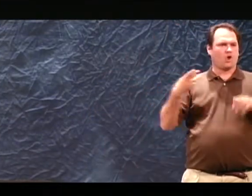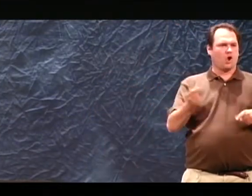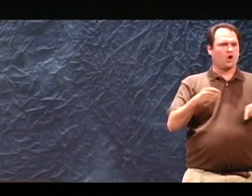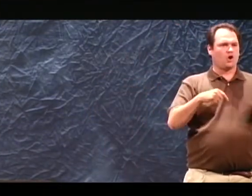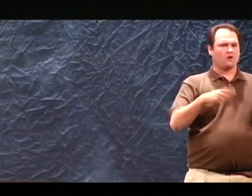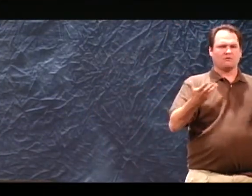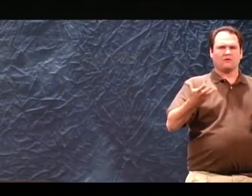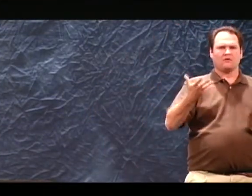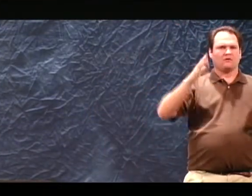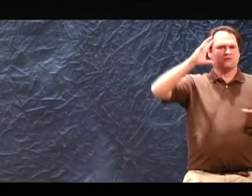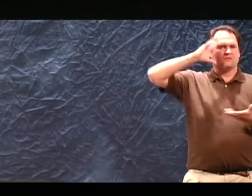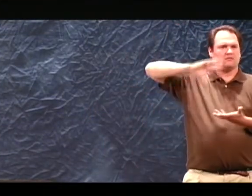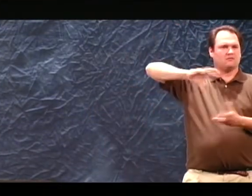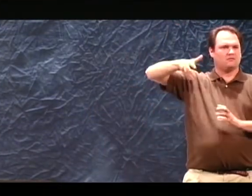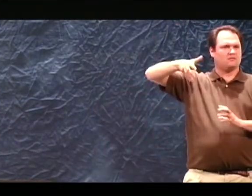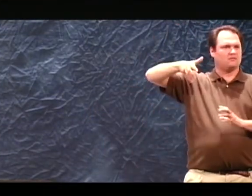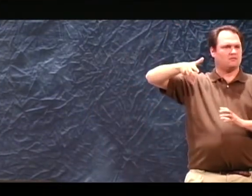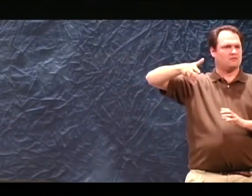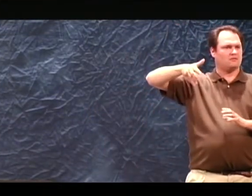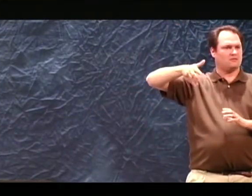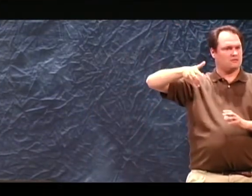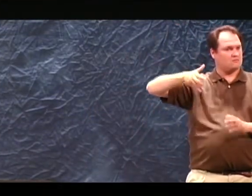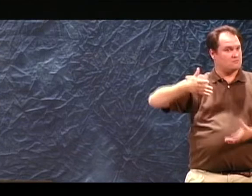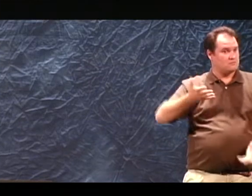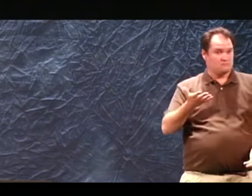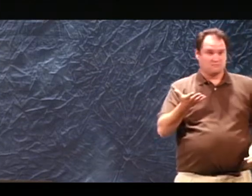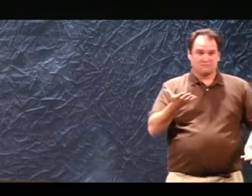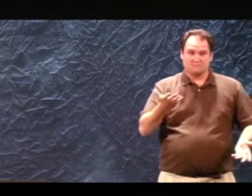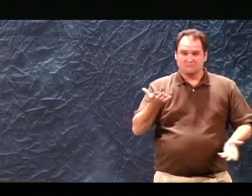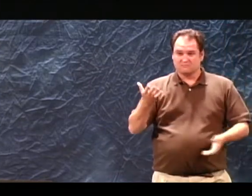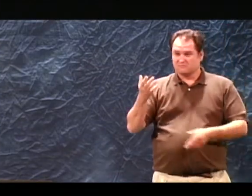one person leaves and the others feel the pain